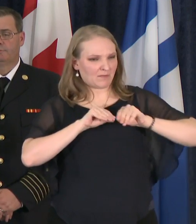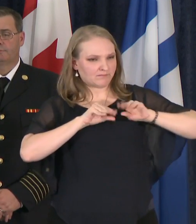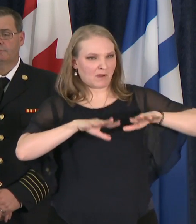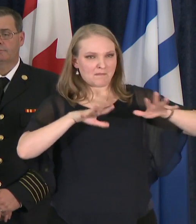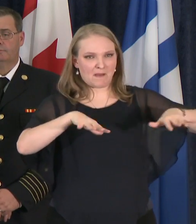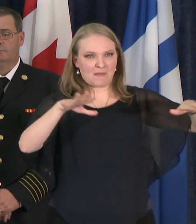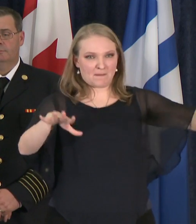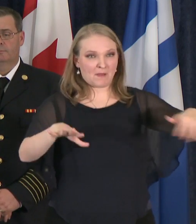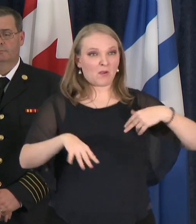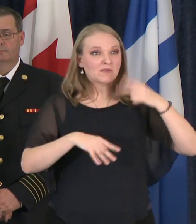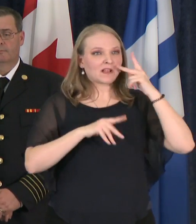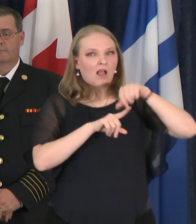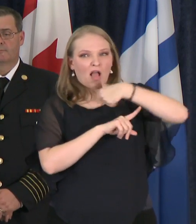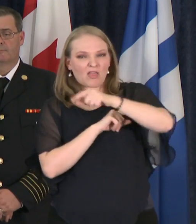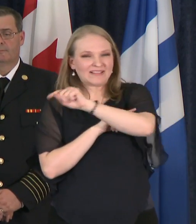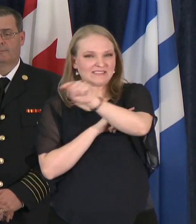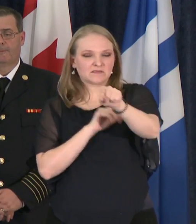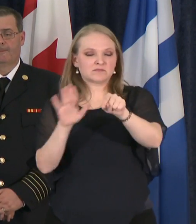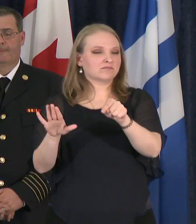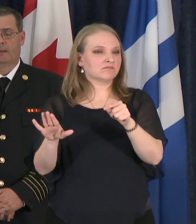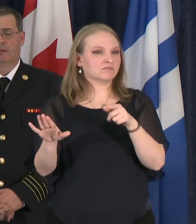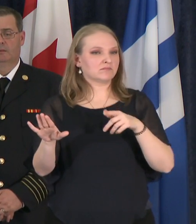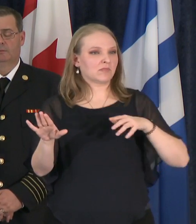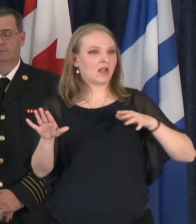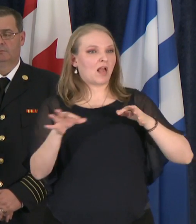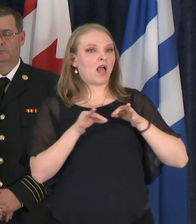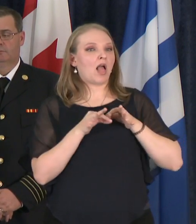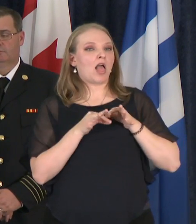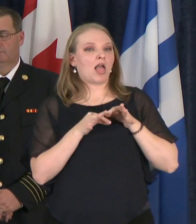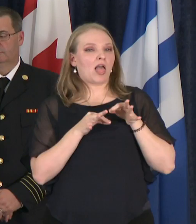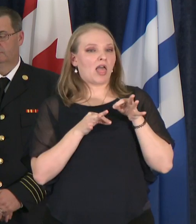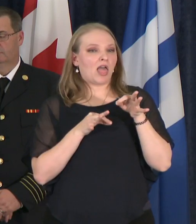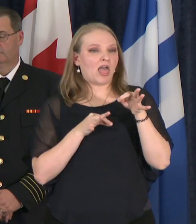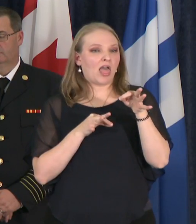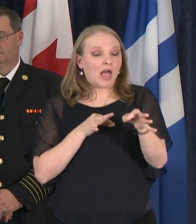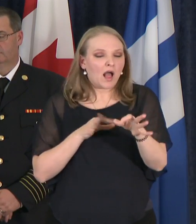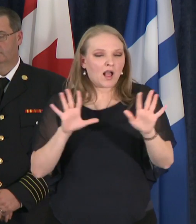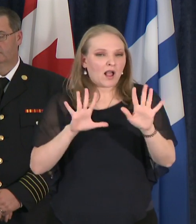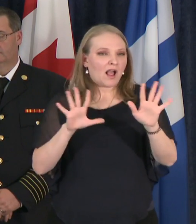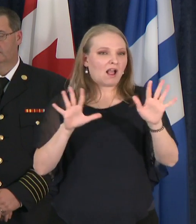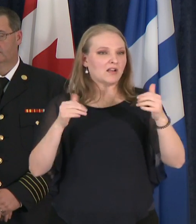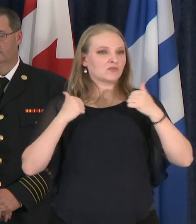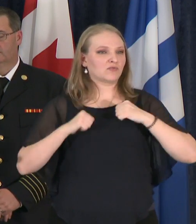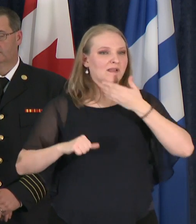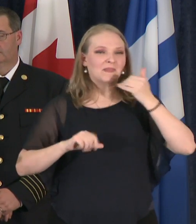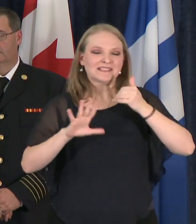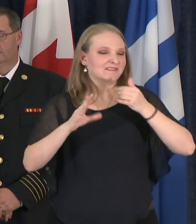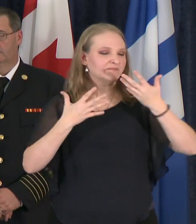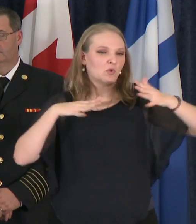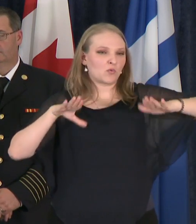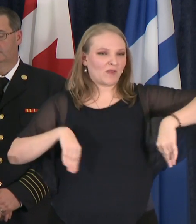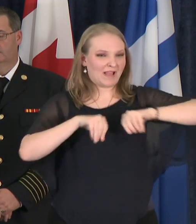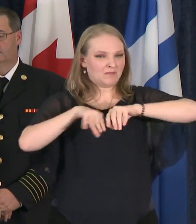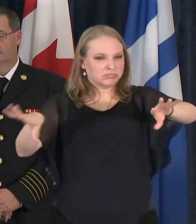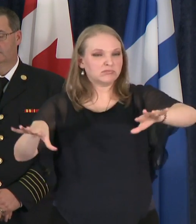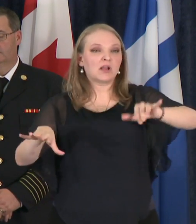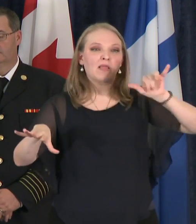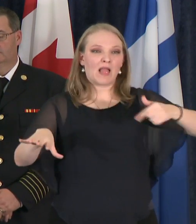other jurisdictions who unfortunately applied those measures at a later point in their outbreak. So I would encourage